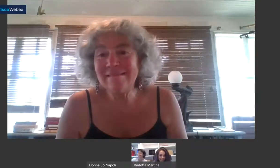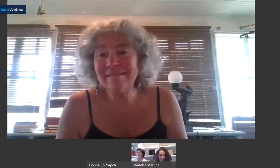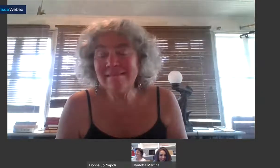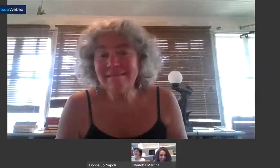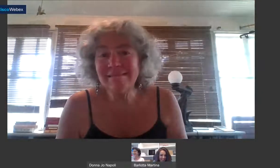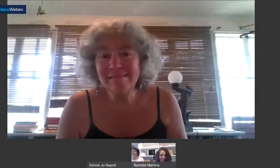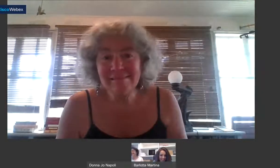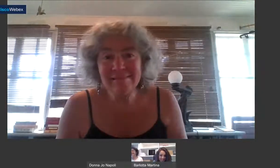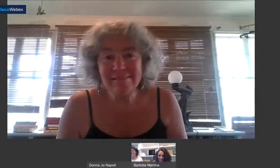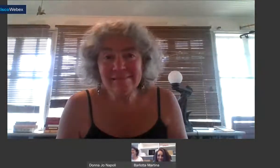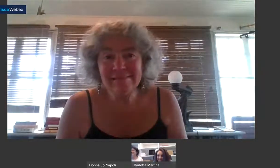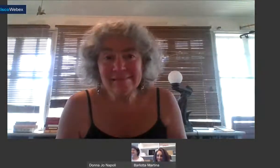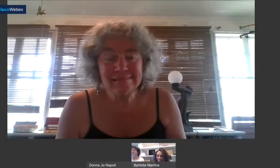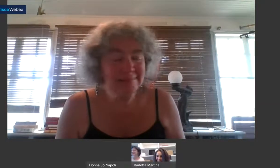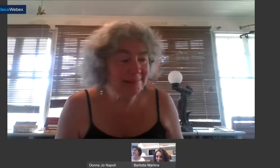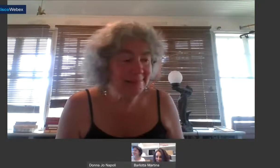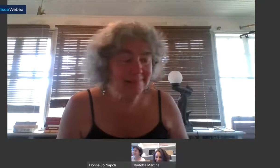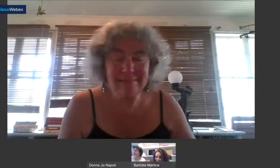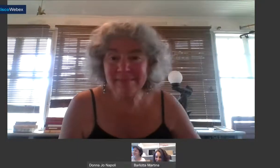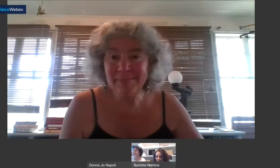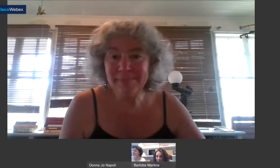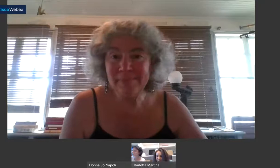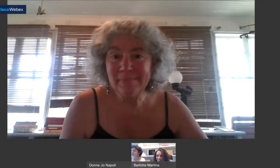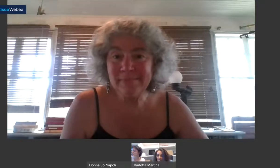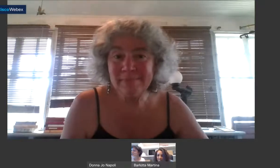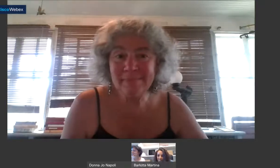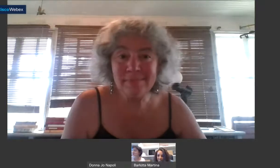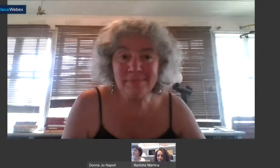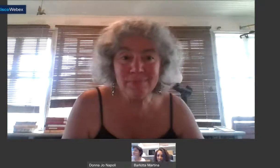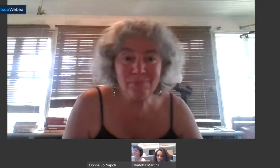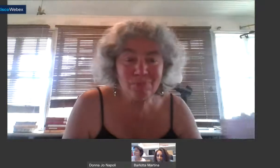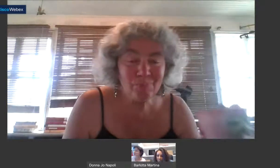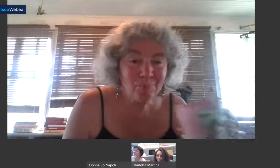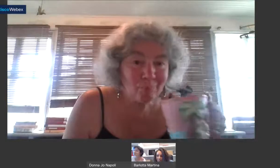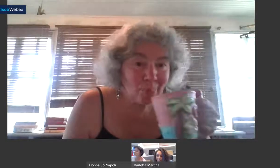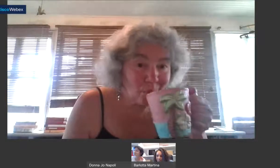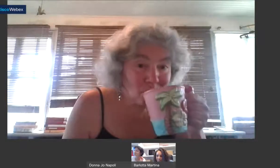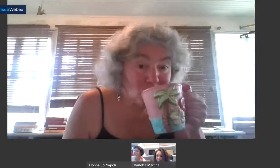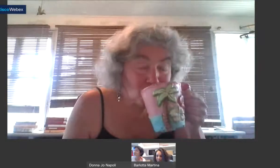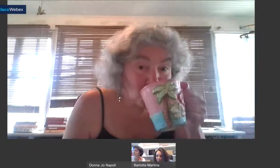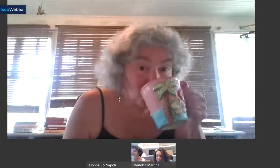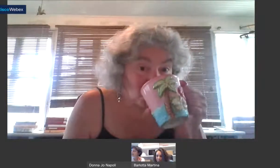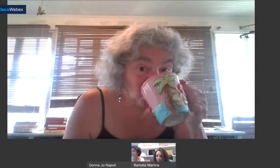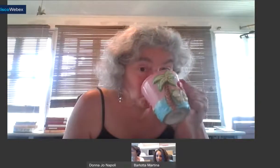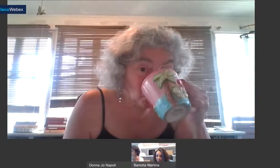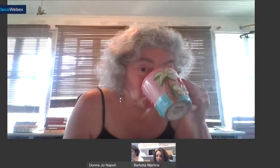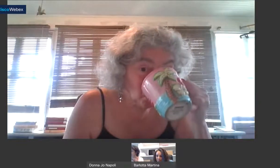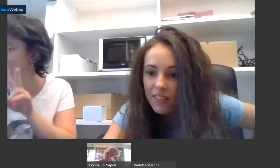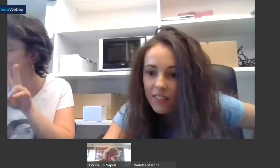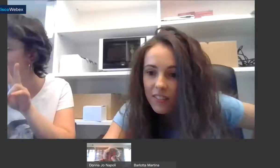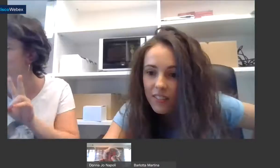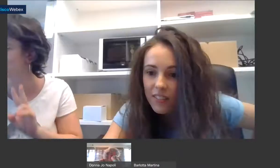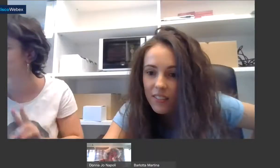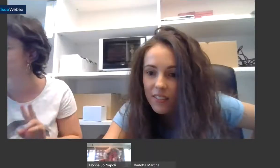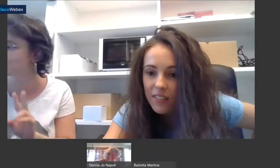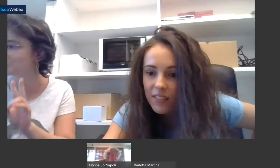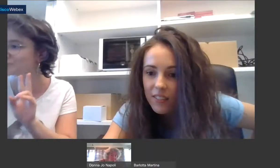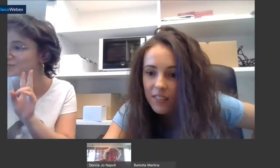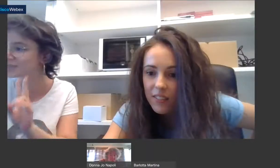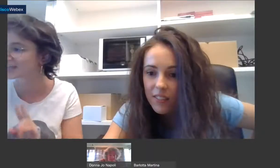Thank you. Next question is of a very clinical nature, and there's actually two of them, so I'm going to connect